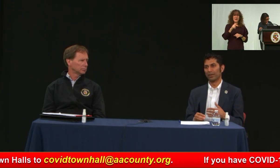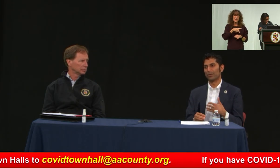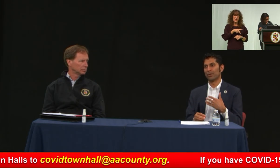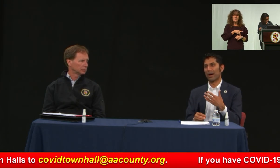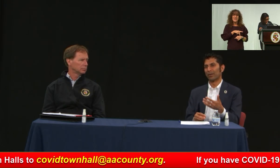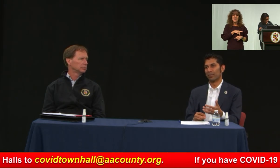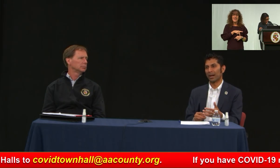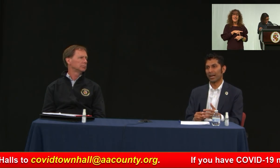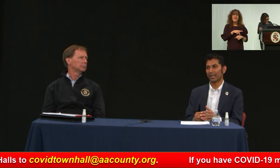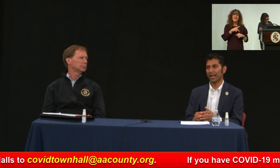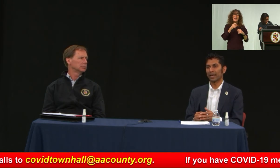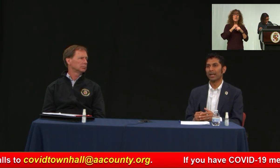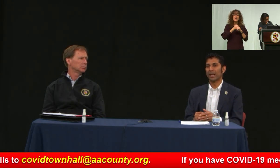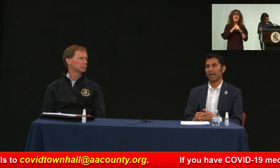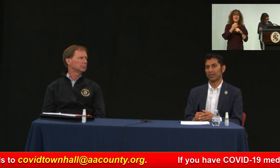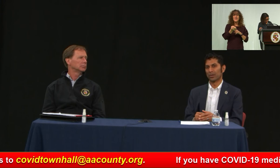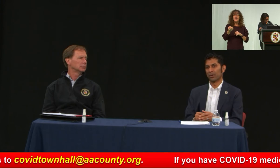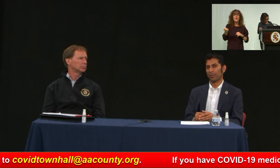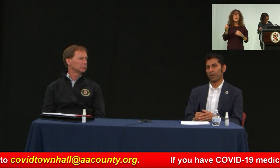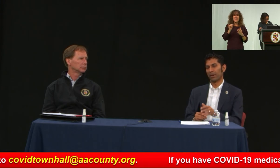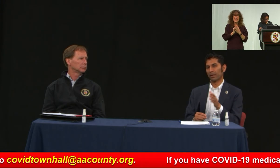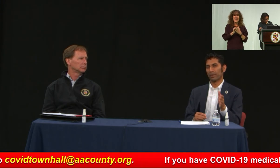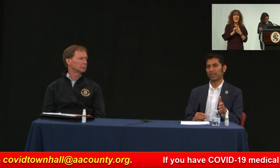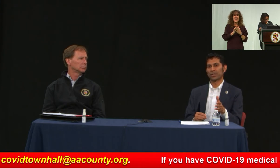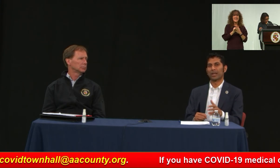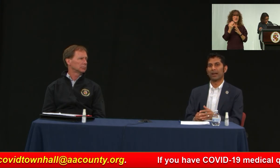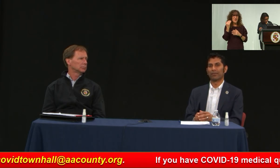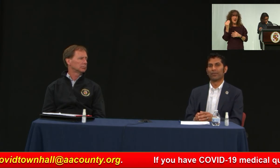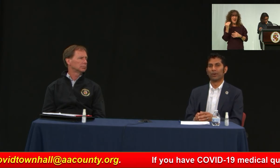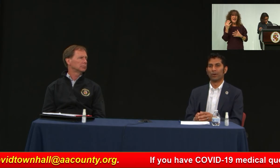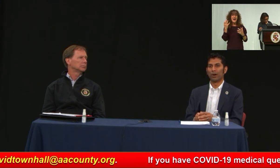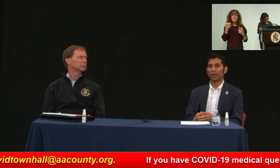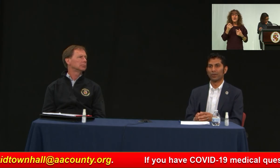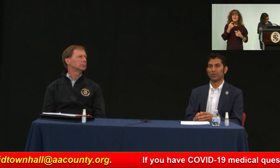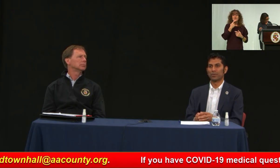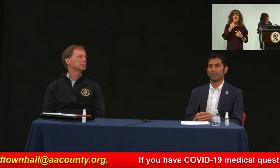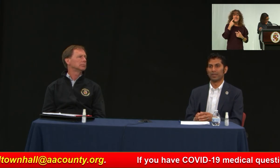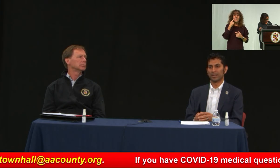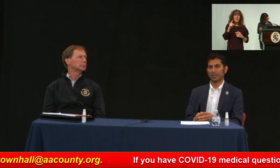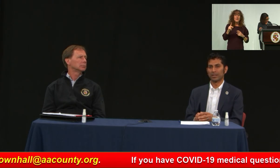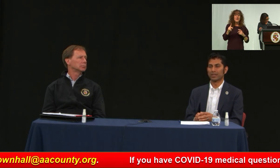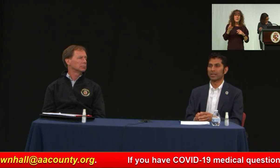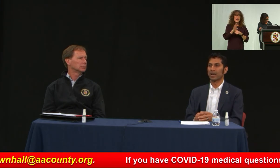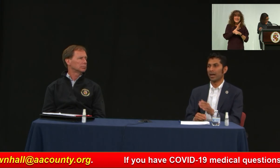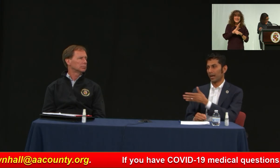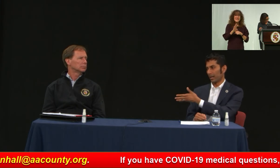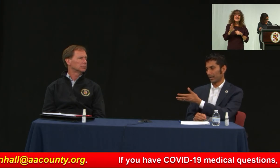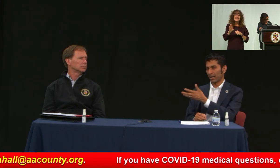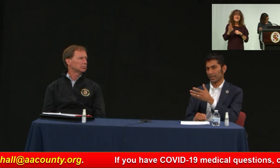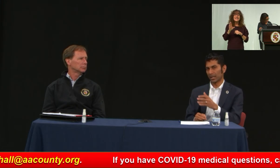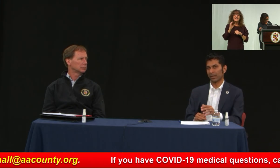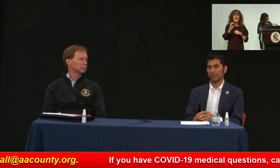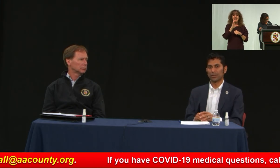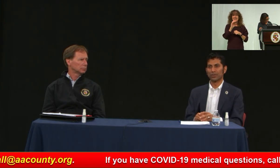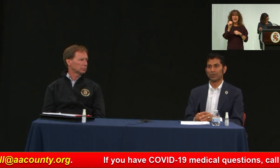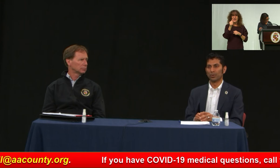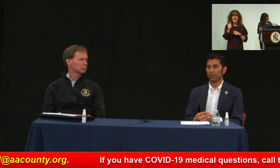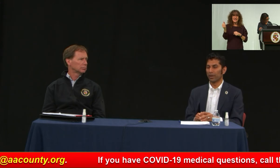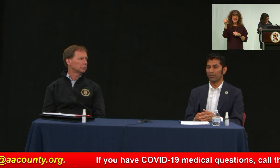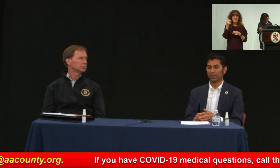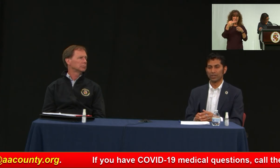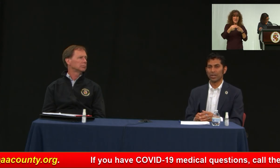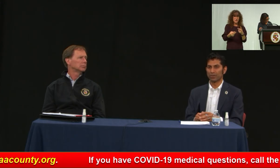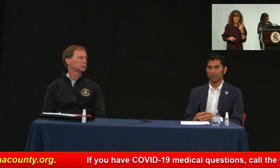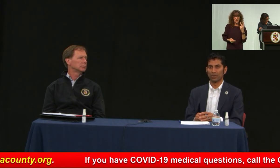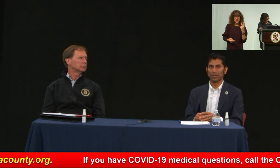the driver behind that. And so I'm going to make a pitch that for all of those businesses, and the county executive mentioned too,